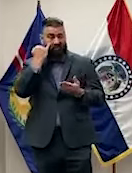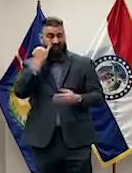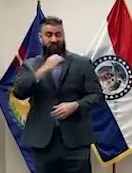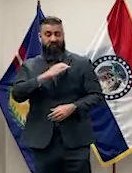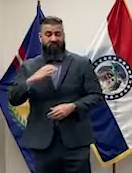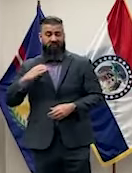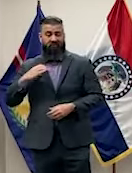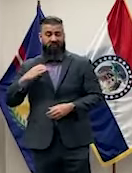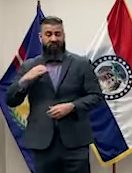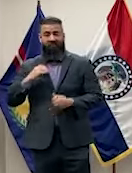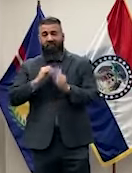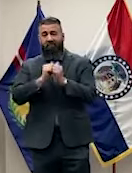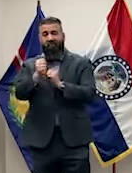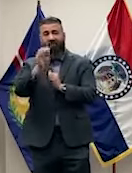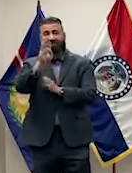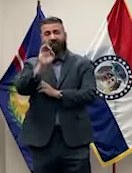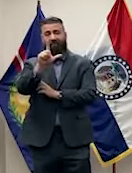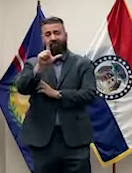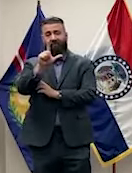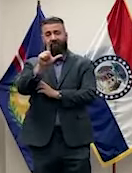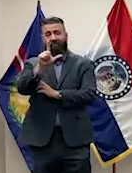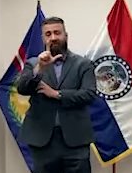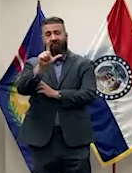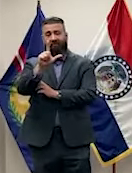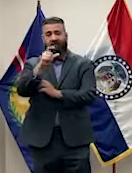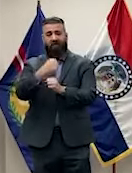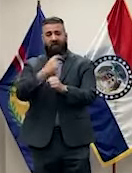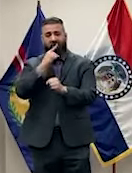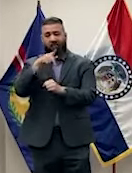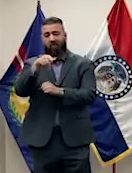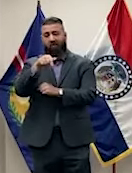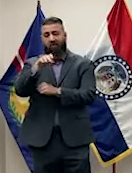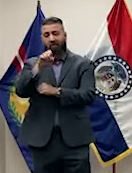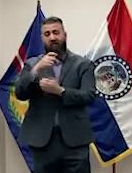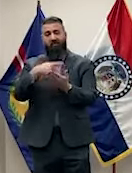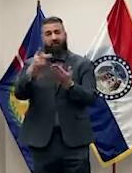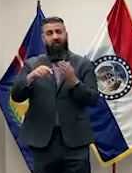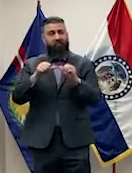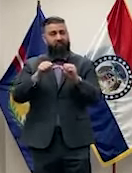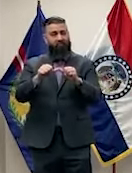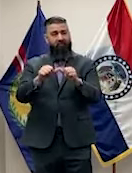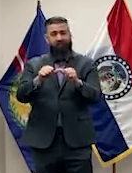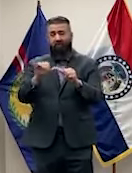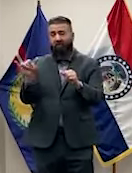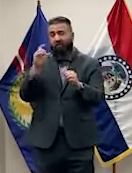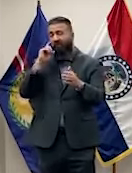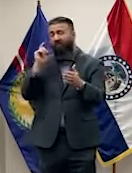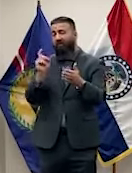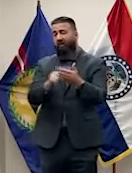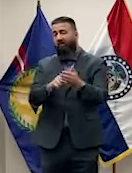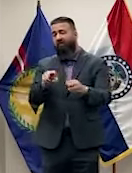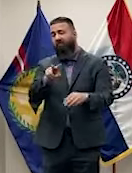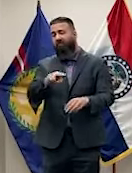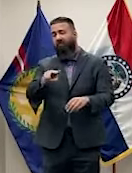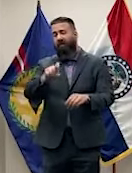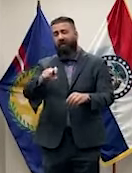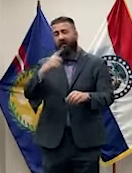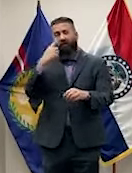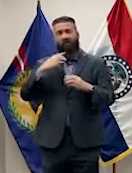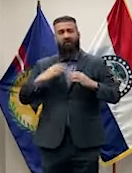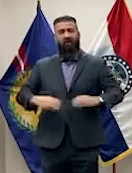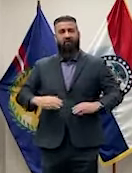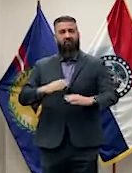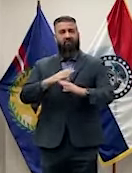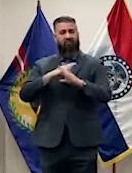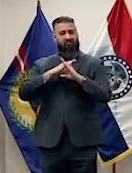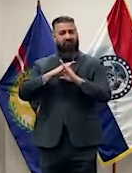council passes a bill to keep PACE programs going in Missouri and recognizes a need for consumer protections, then I would